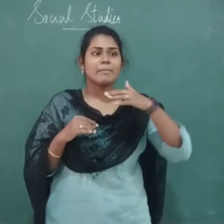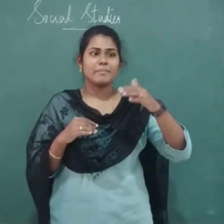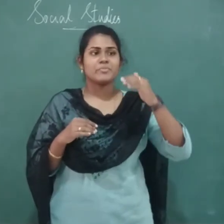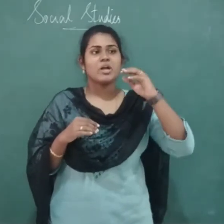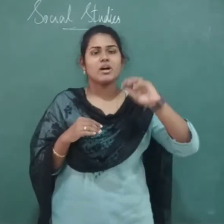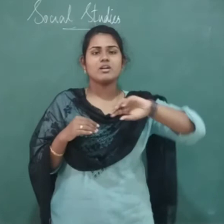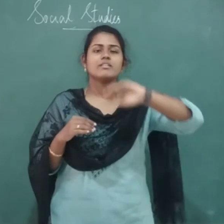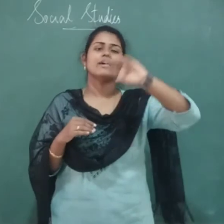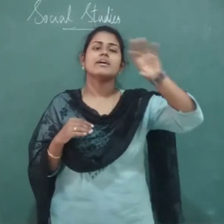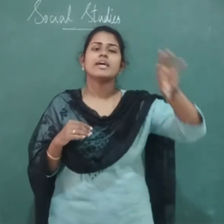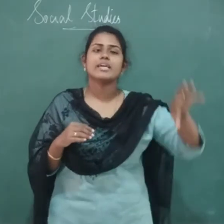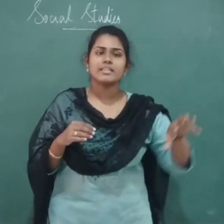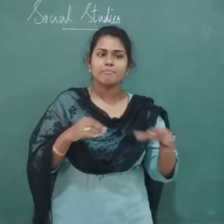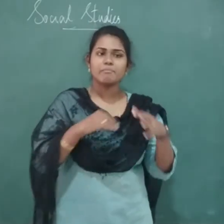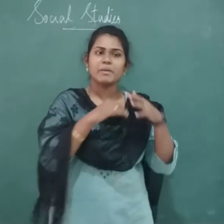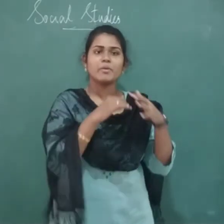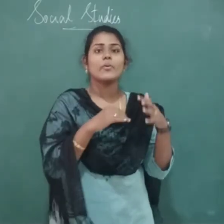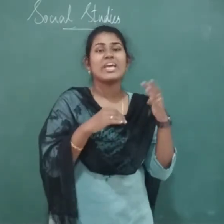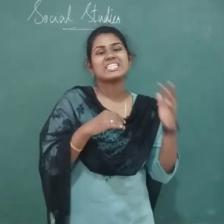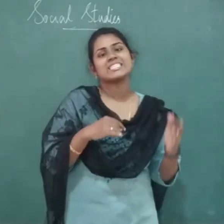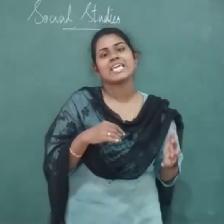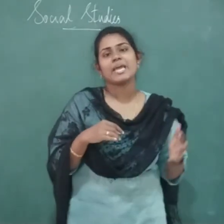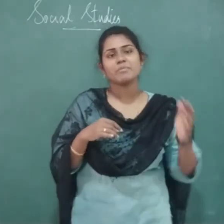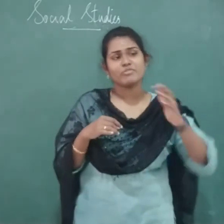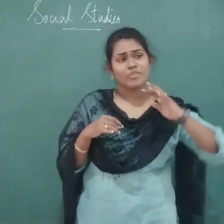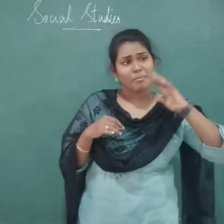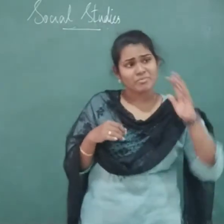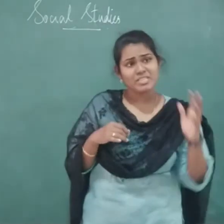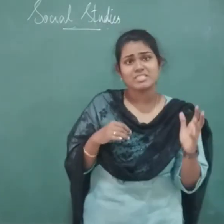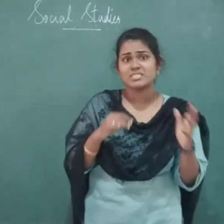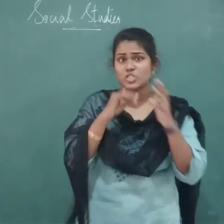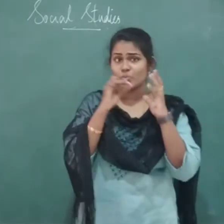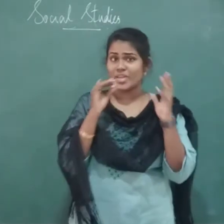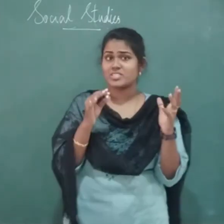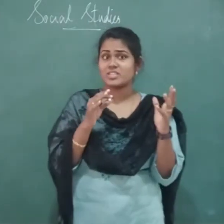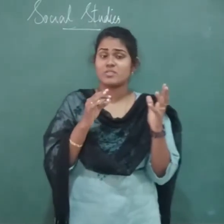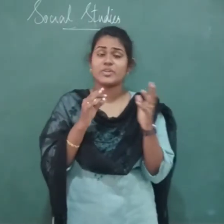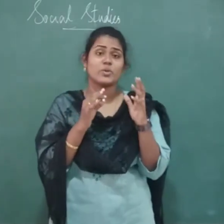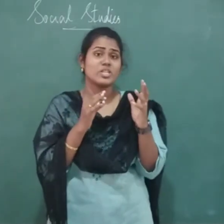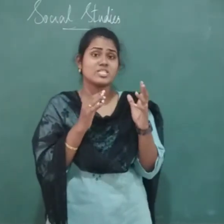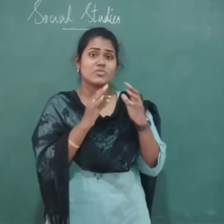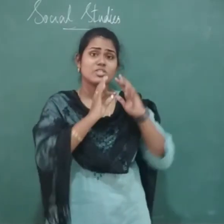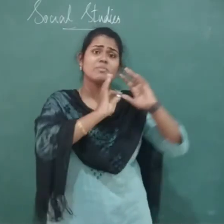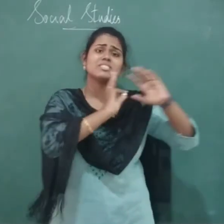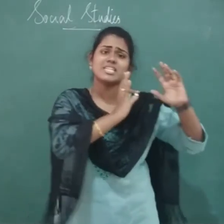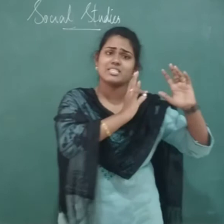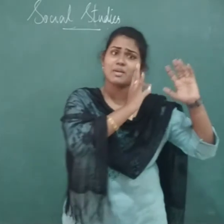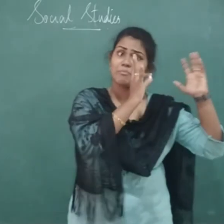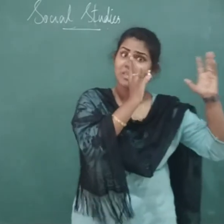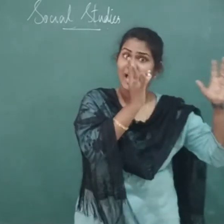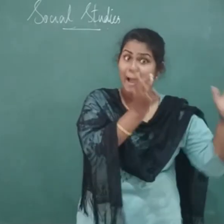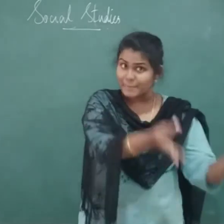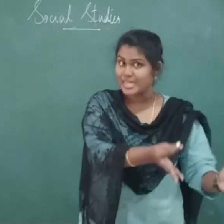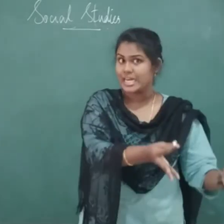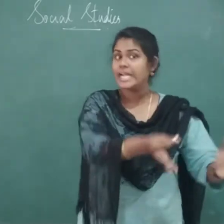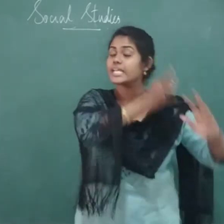Maybe the people who escaped from the situation, we don't know the situation, but still something happened, right?